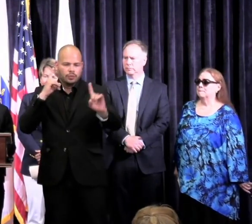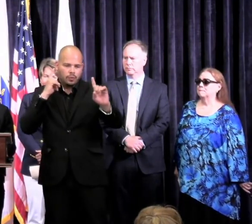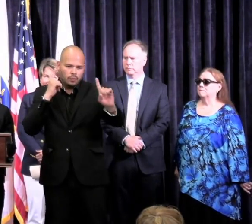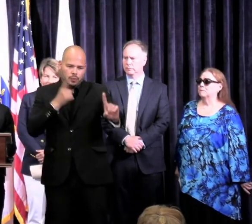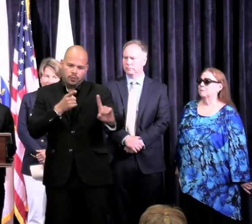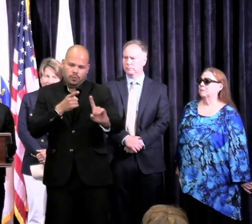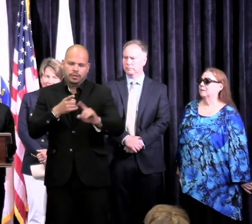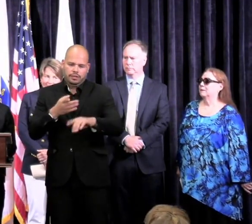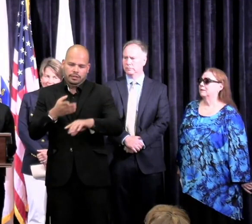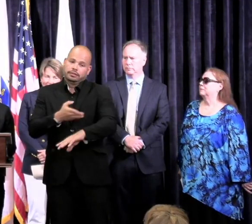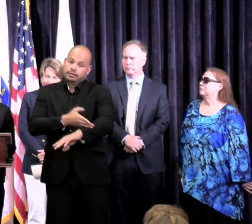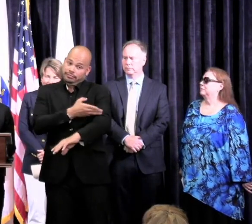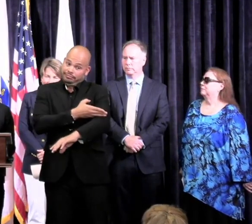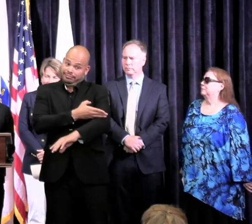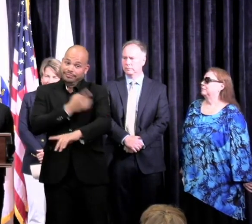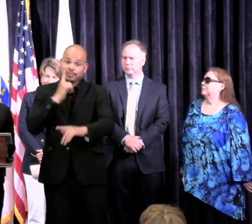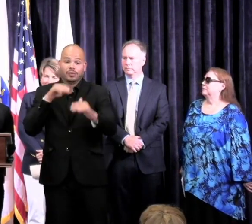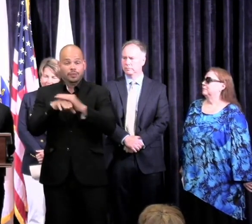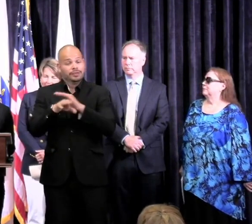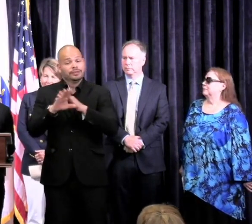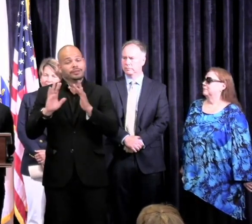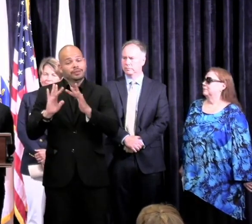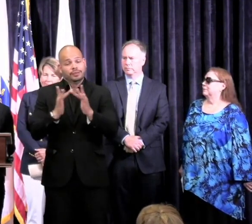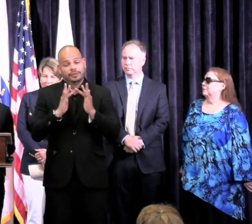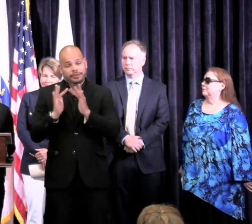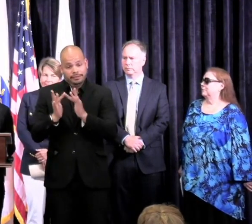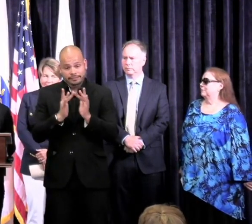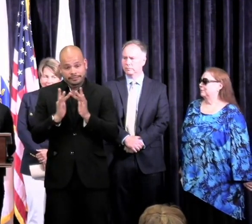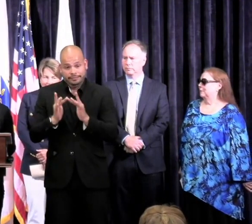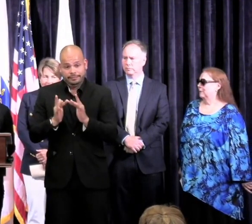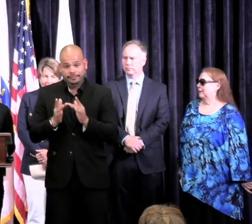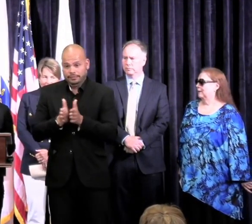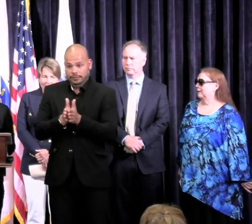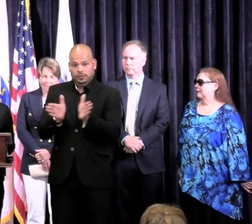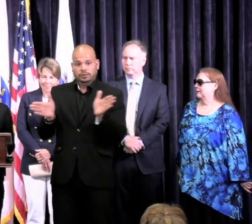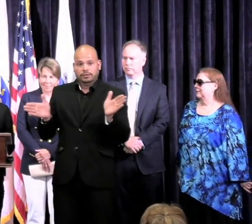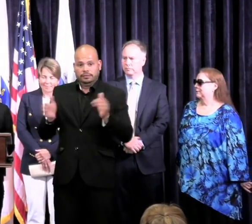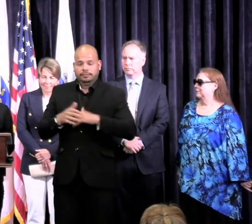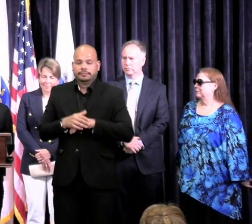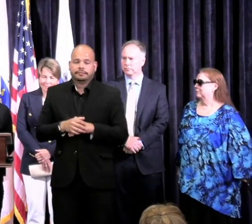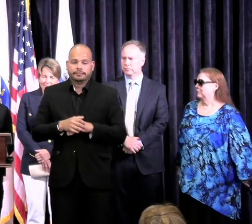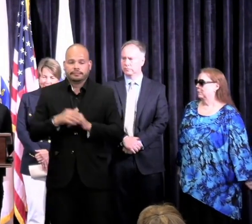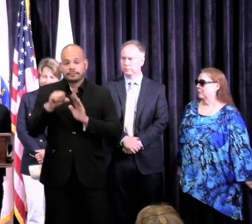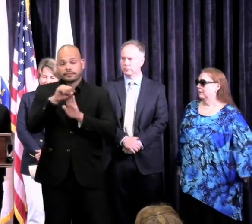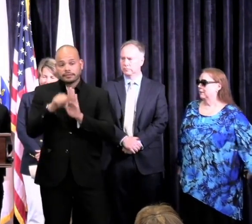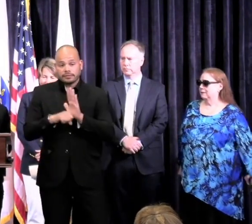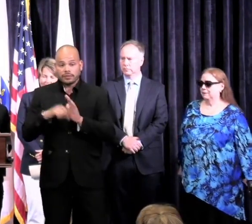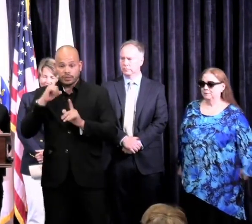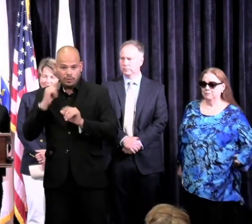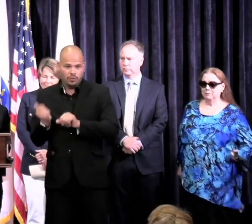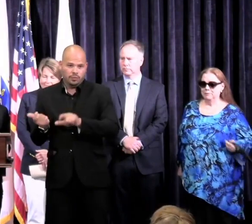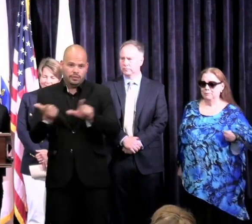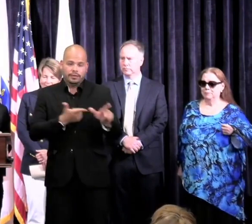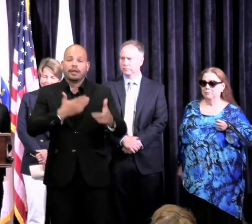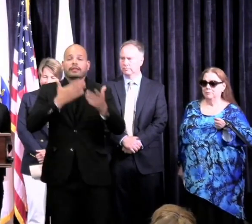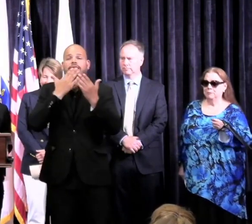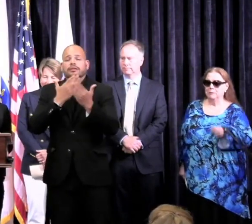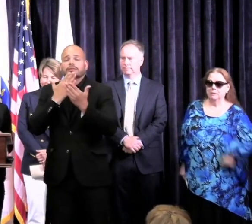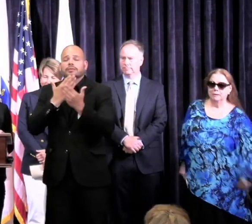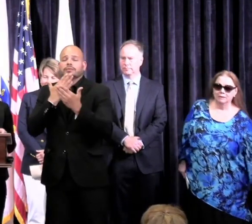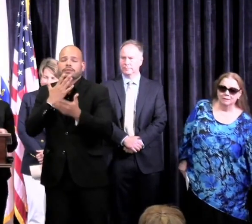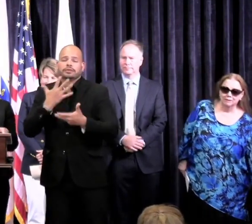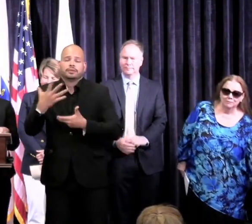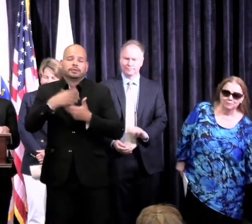administration's commitment to making State Services equally accessible to all thank you for being here with us to celebrate this historic